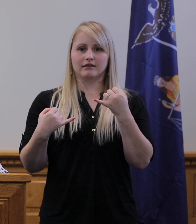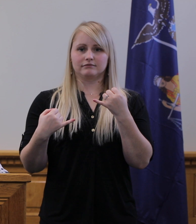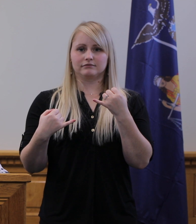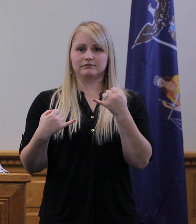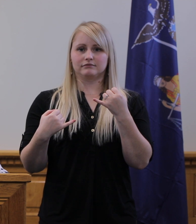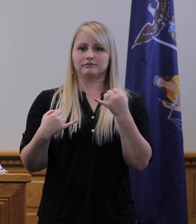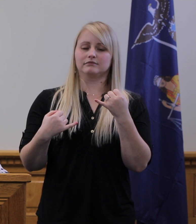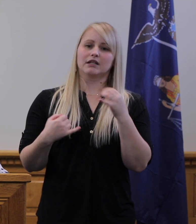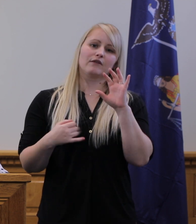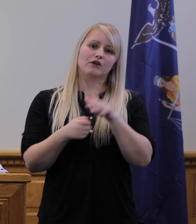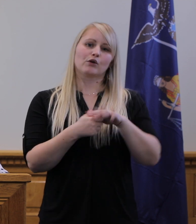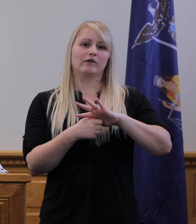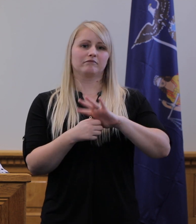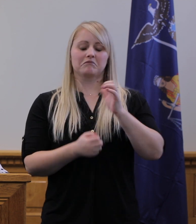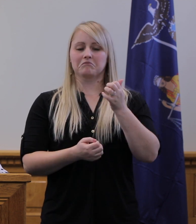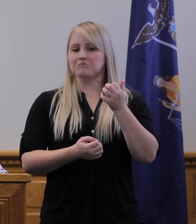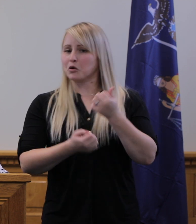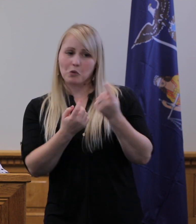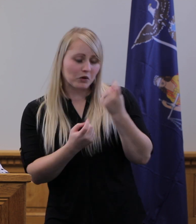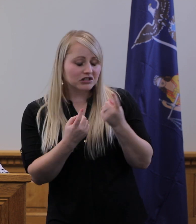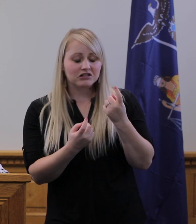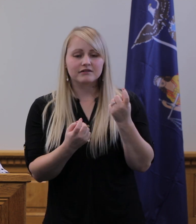Anyone with questions can call the hotline at